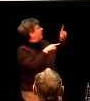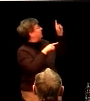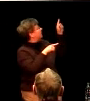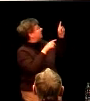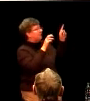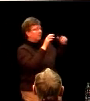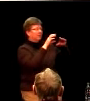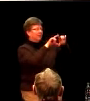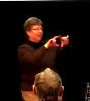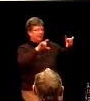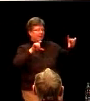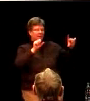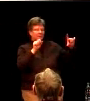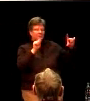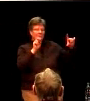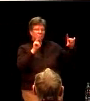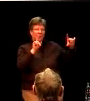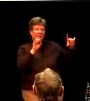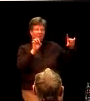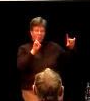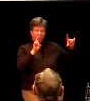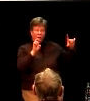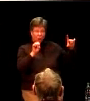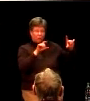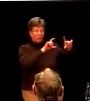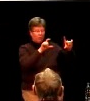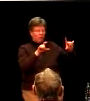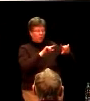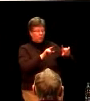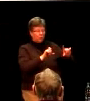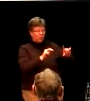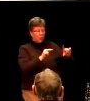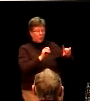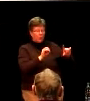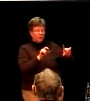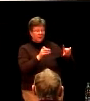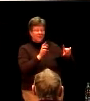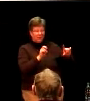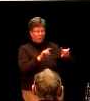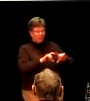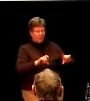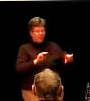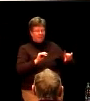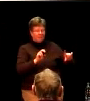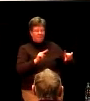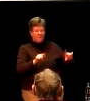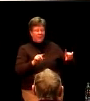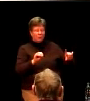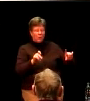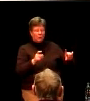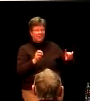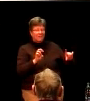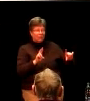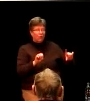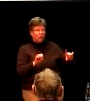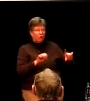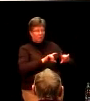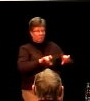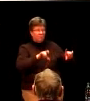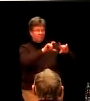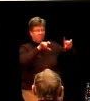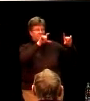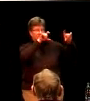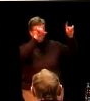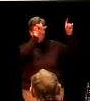Here's the stratosphere. Here's the stratosphere or ozonosphere. And this is the mesosphere. And we'll come back and talk a little